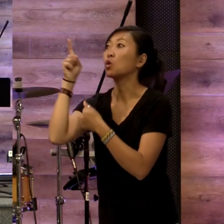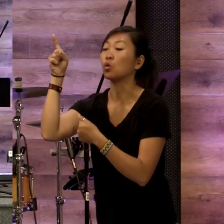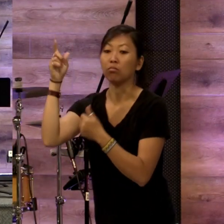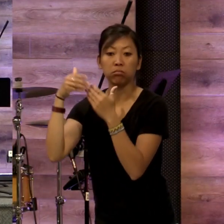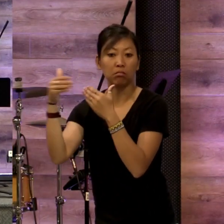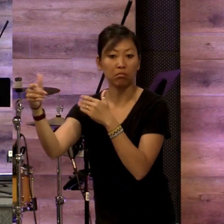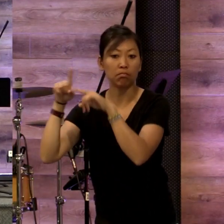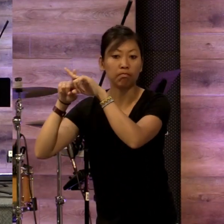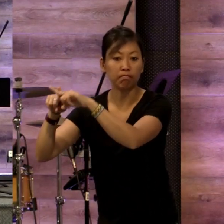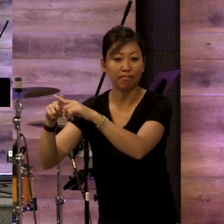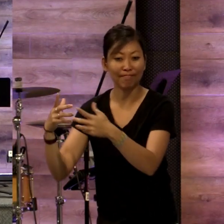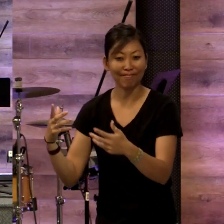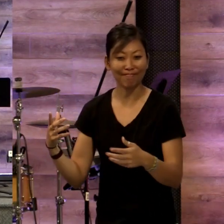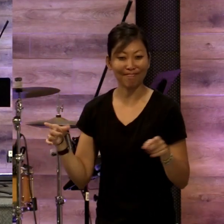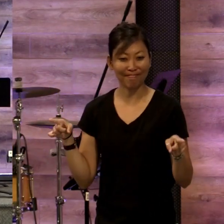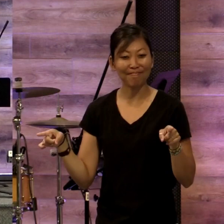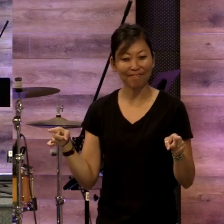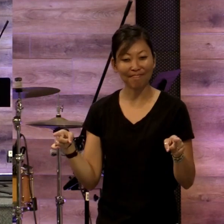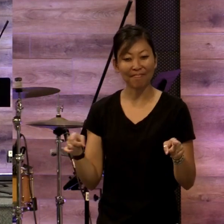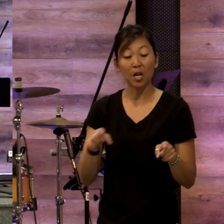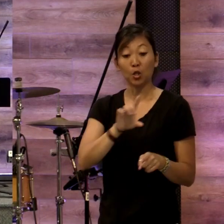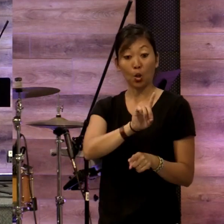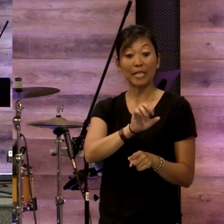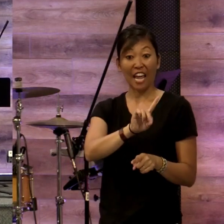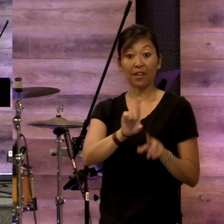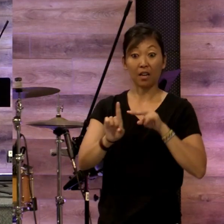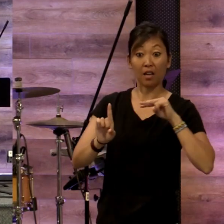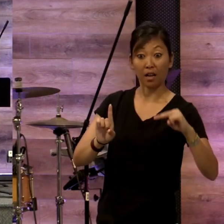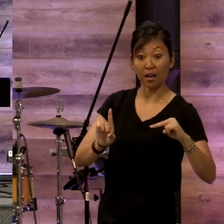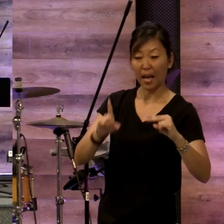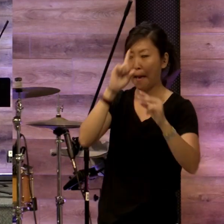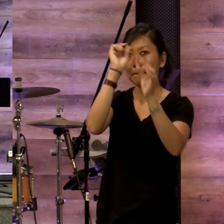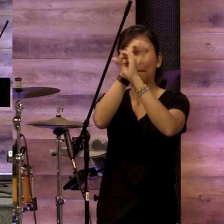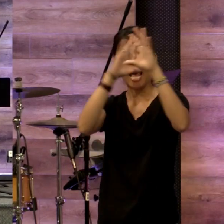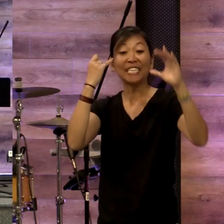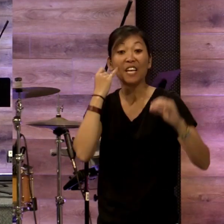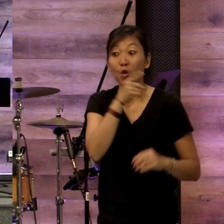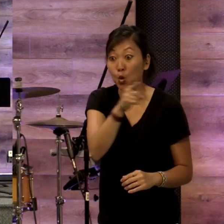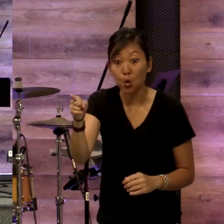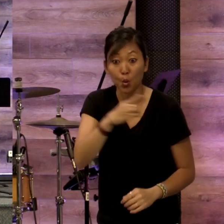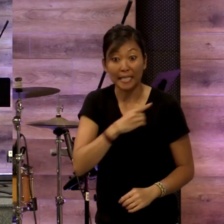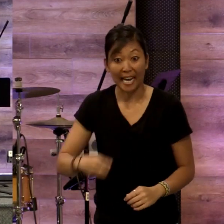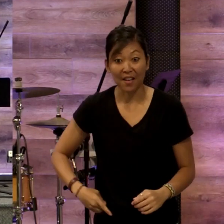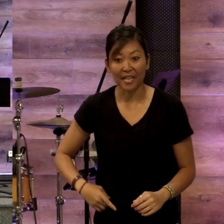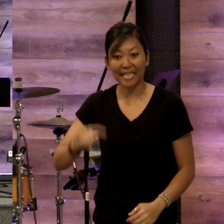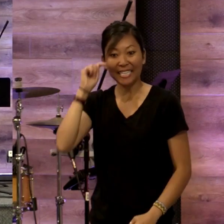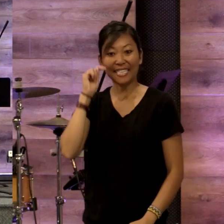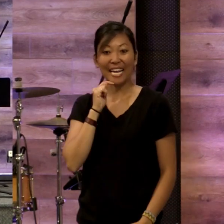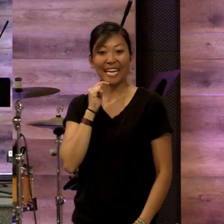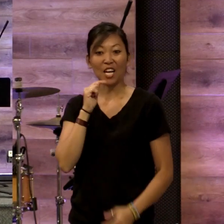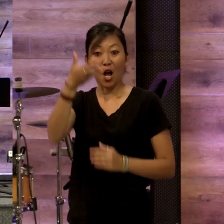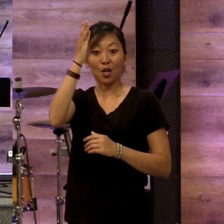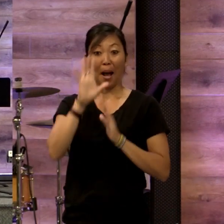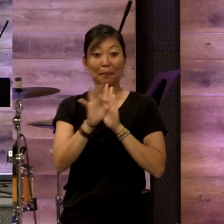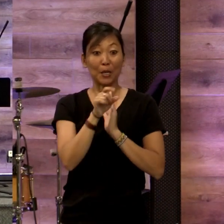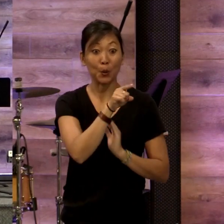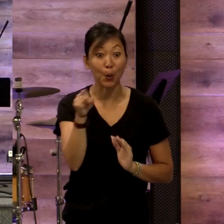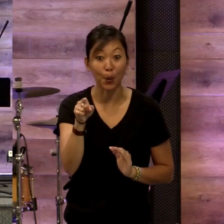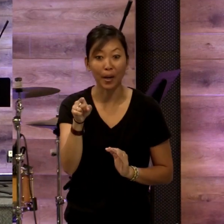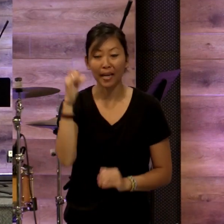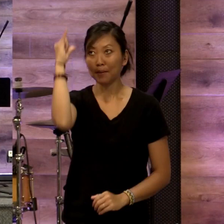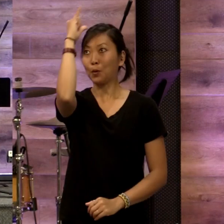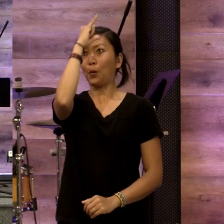from David's point of view, imagine this from his perspective. As a teenager, you were chosen by God. You were anointed